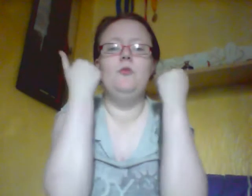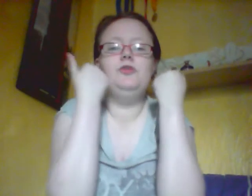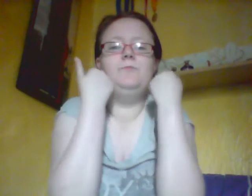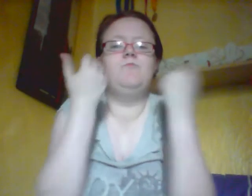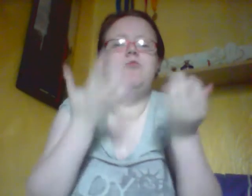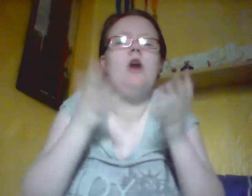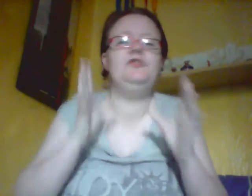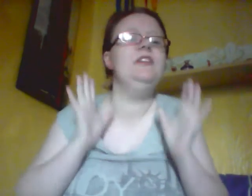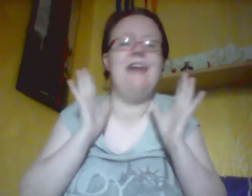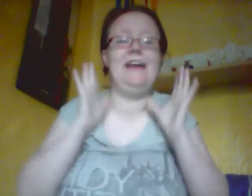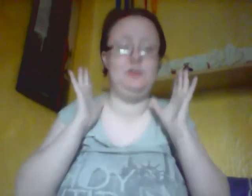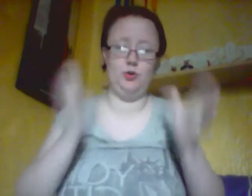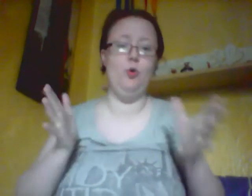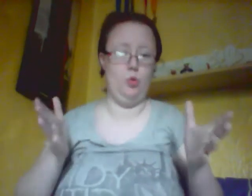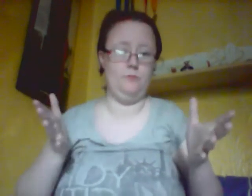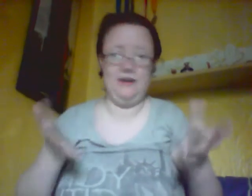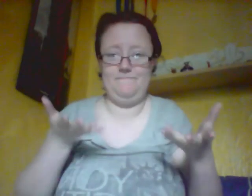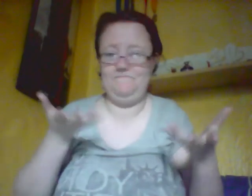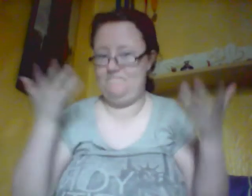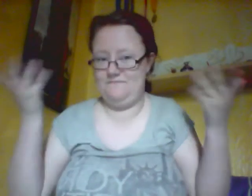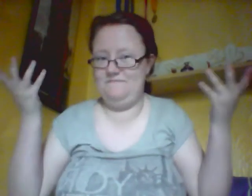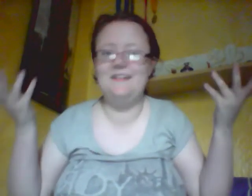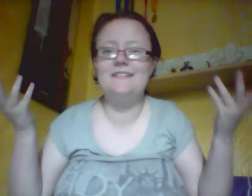Just watch the entire show, right?